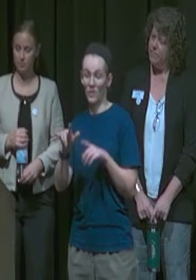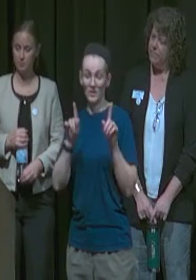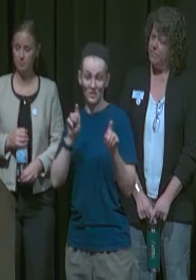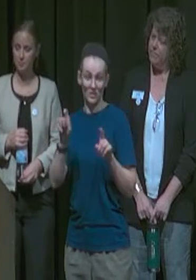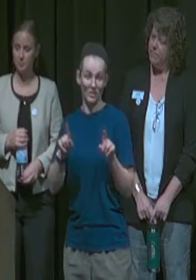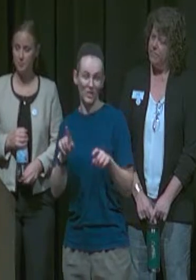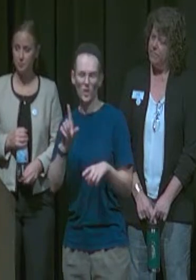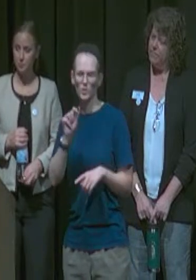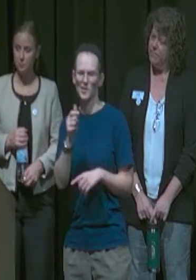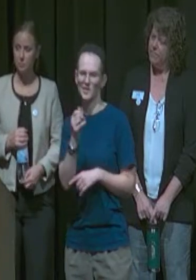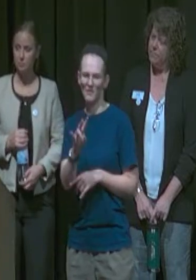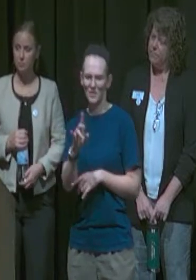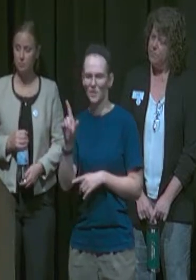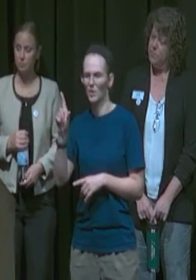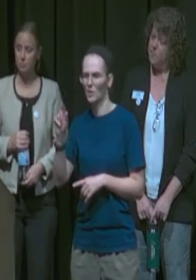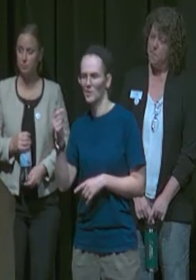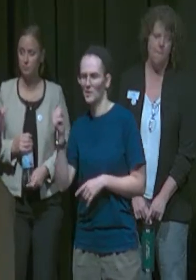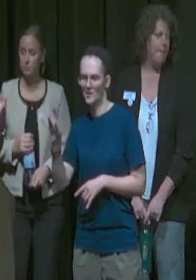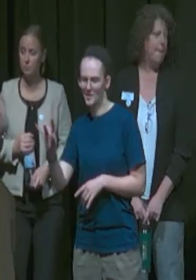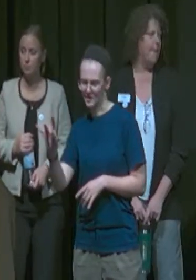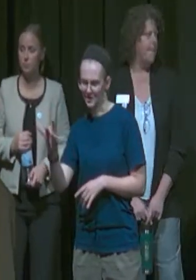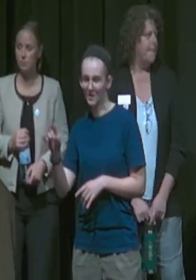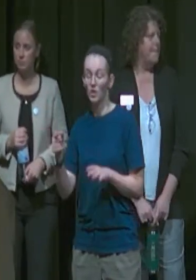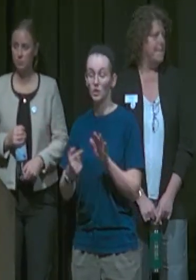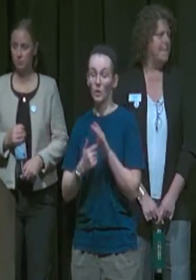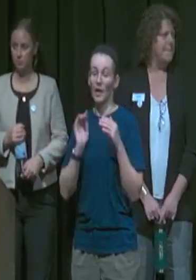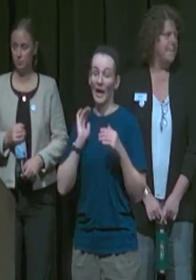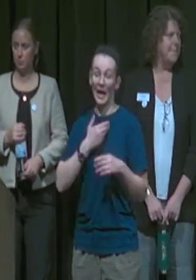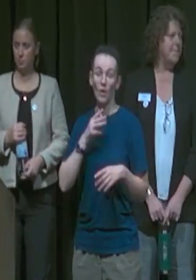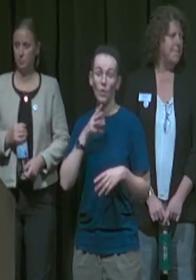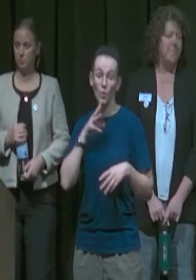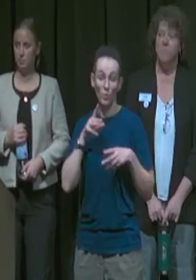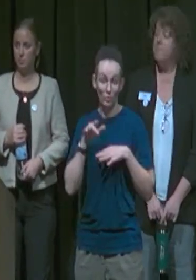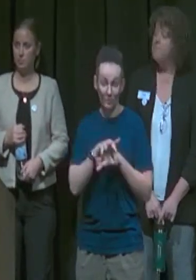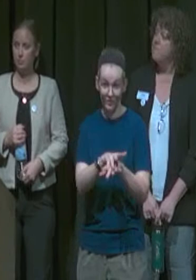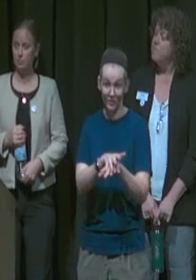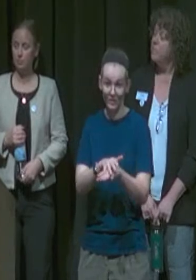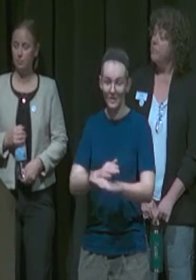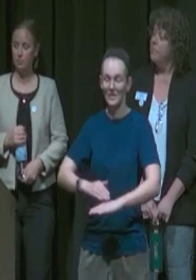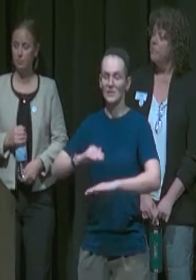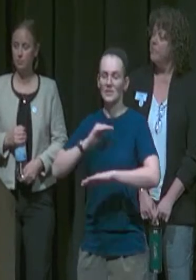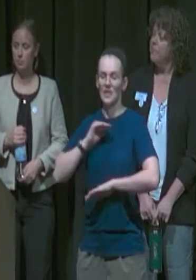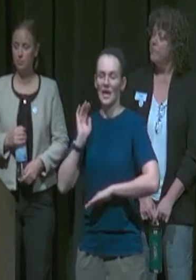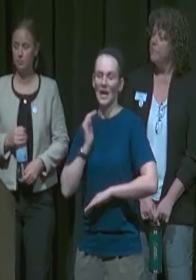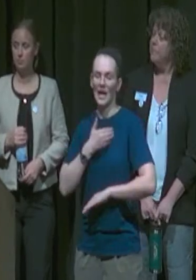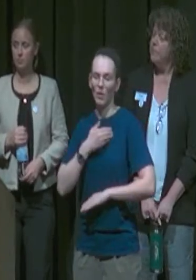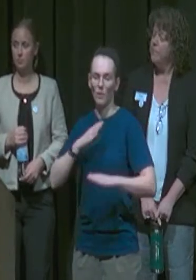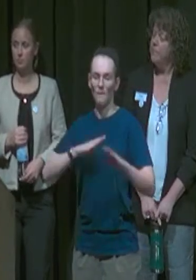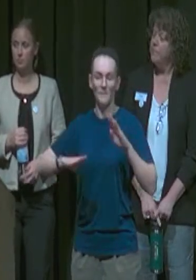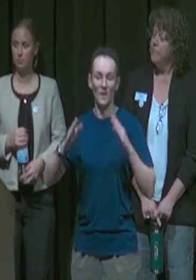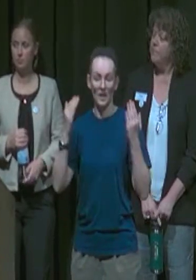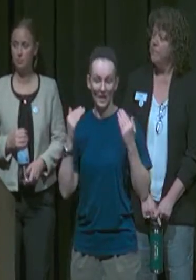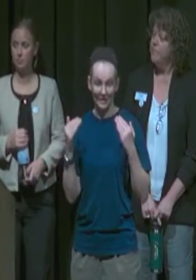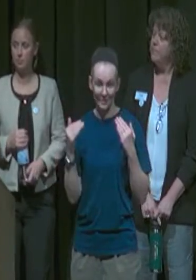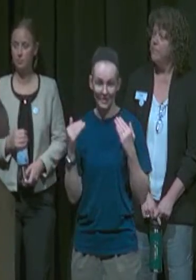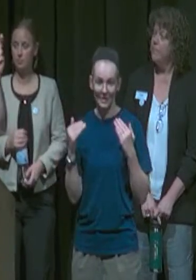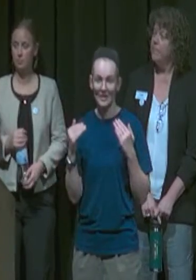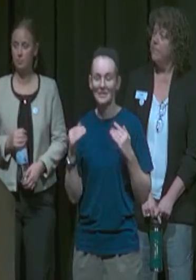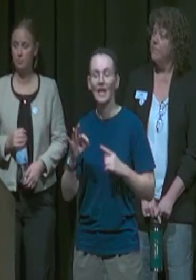and 2018 shows that our river is meeting our biological